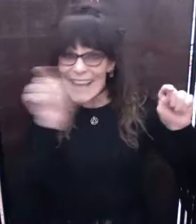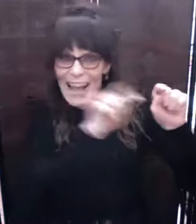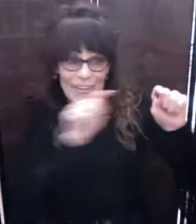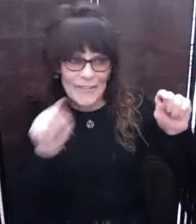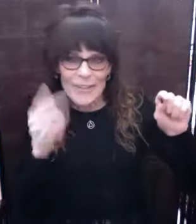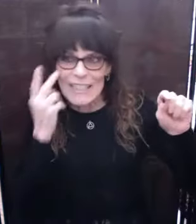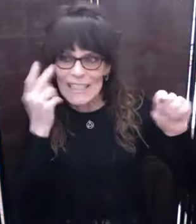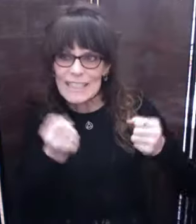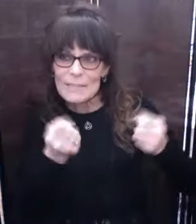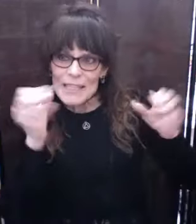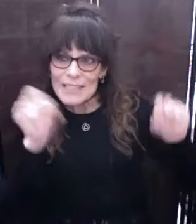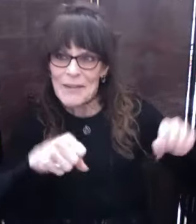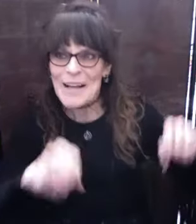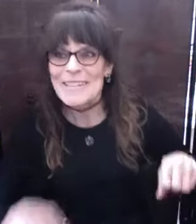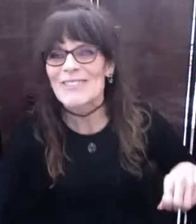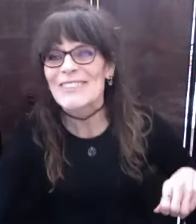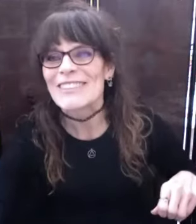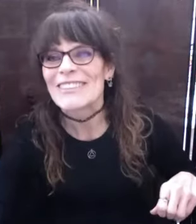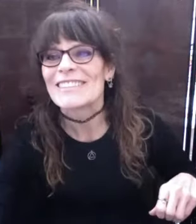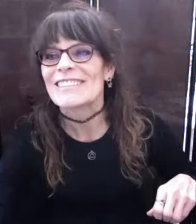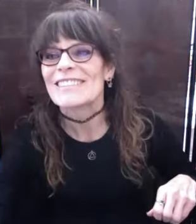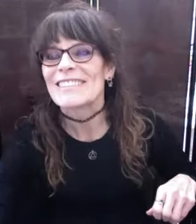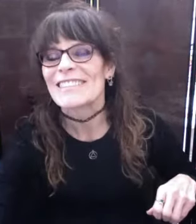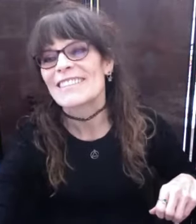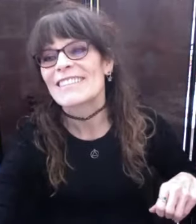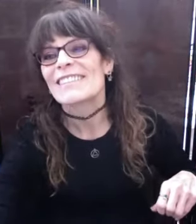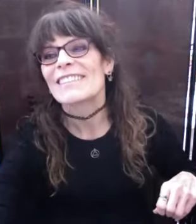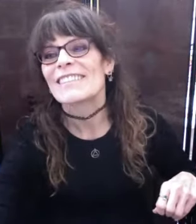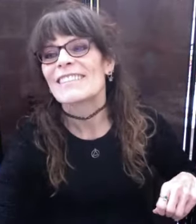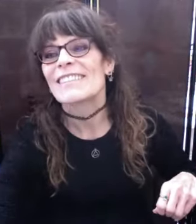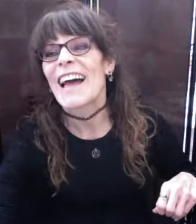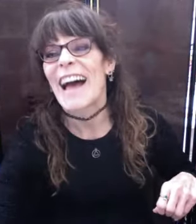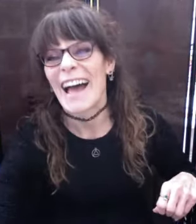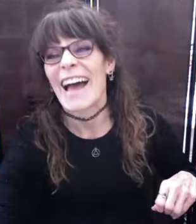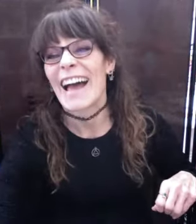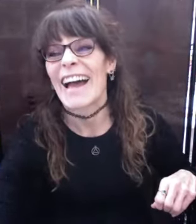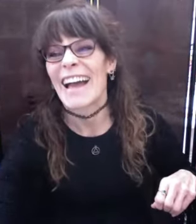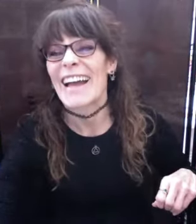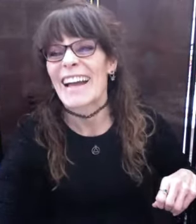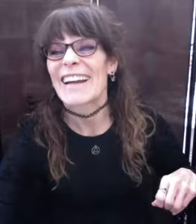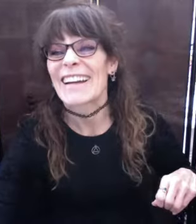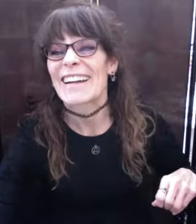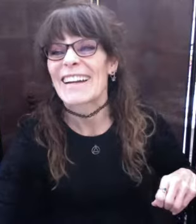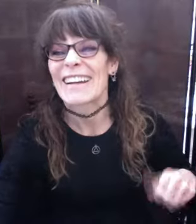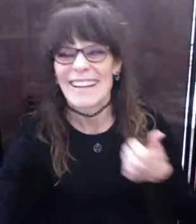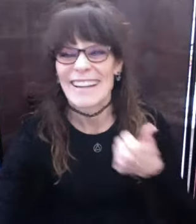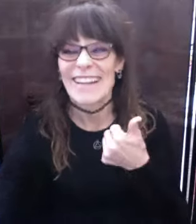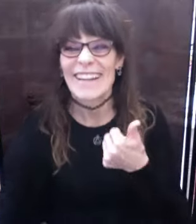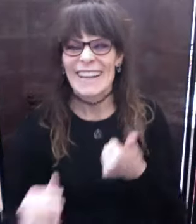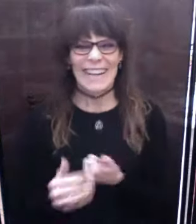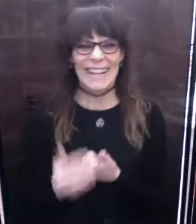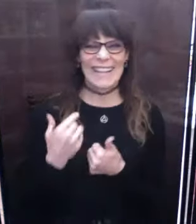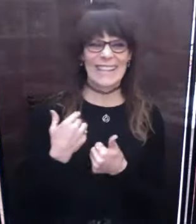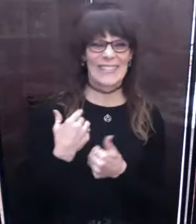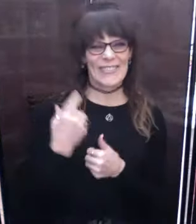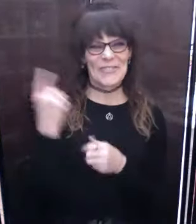So for a moment there, I was just looking at myself, and I've already done a fourth step. I'm sick of looking at myself. Oops,